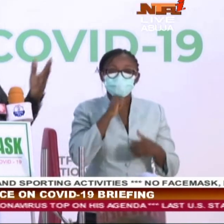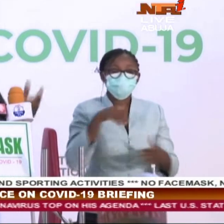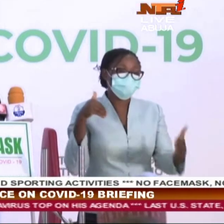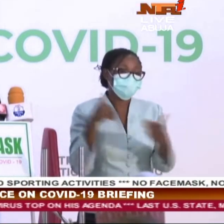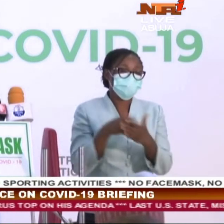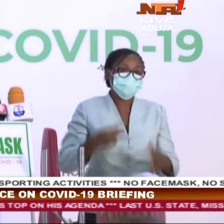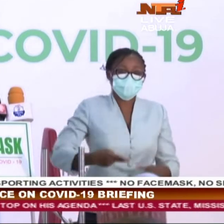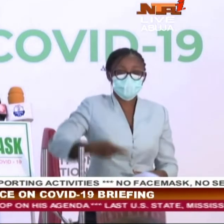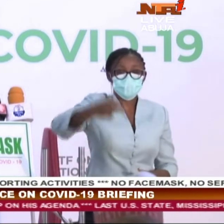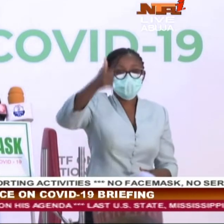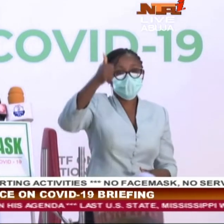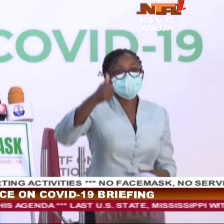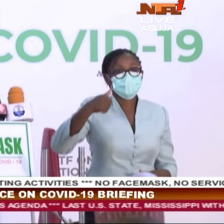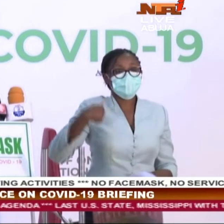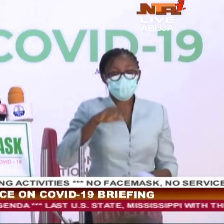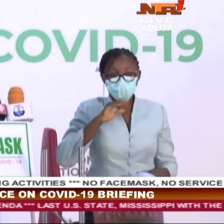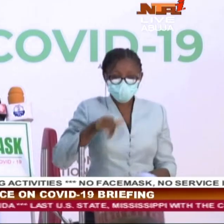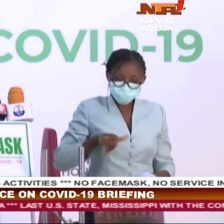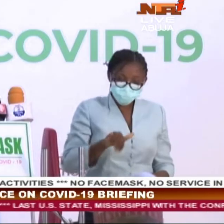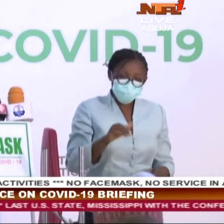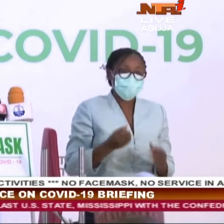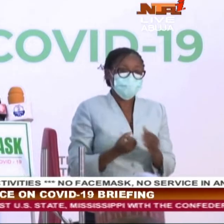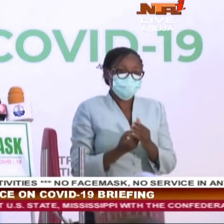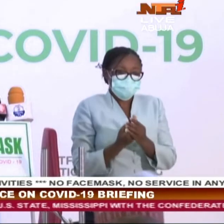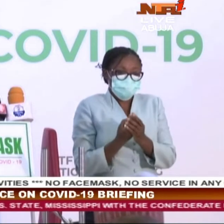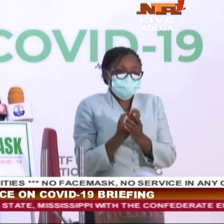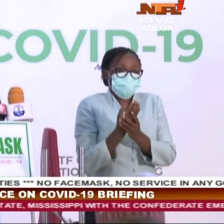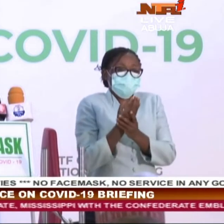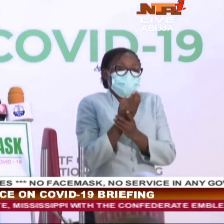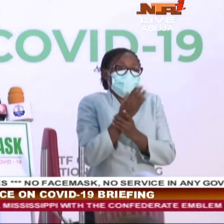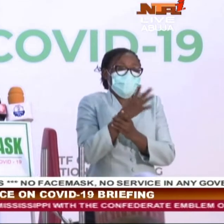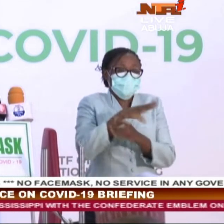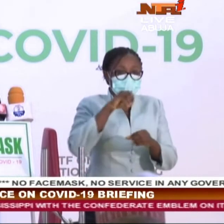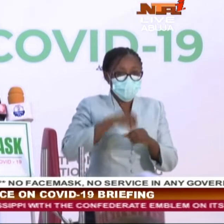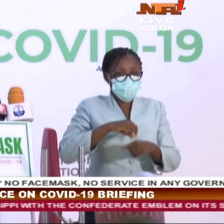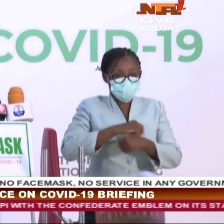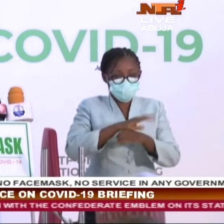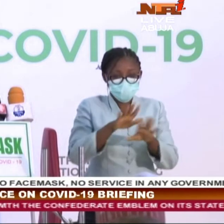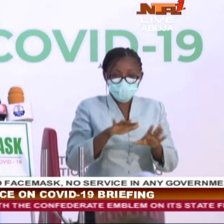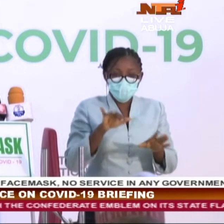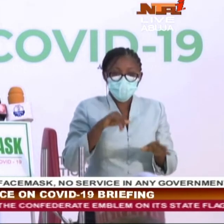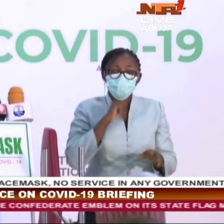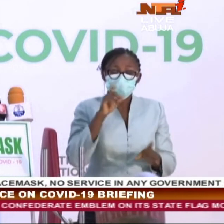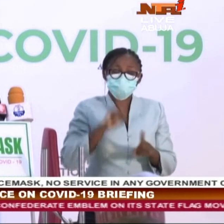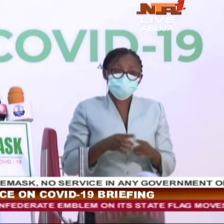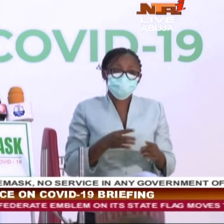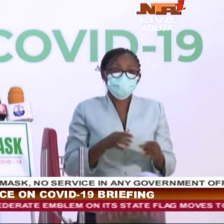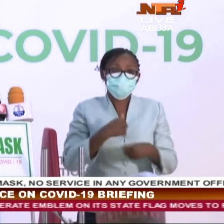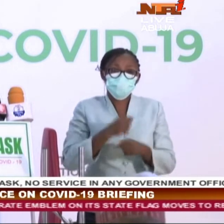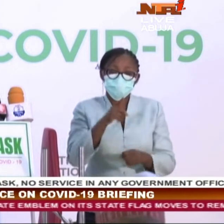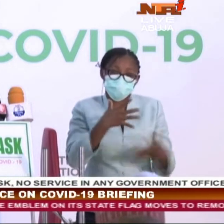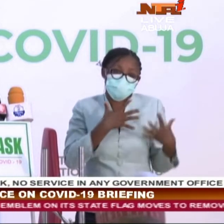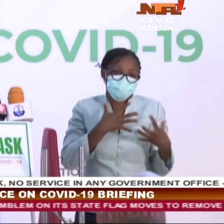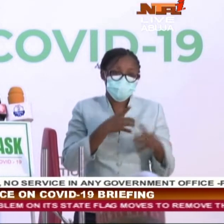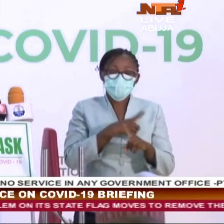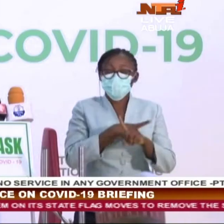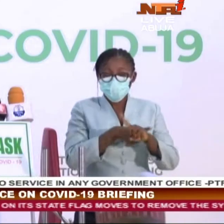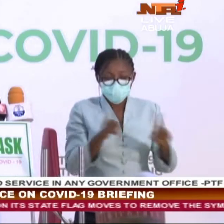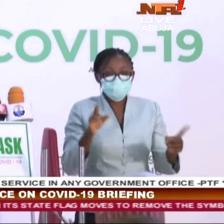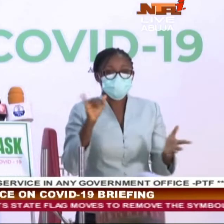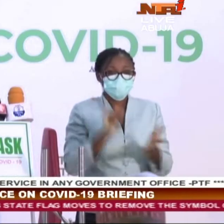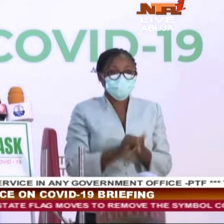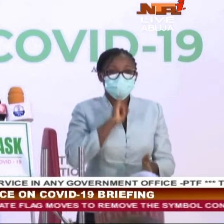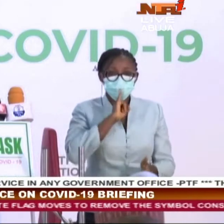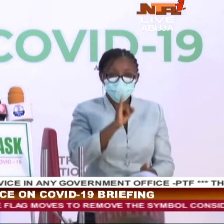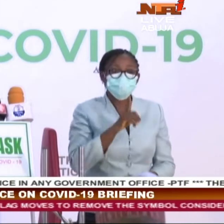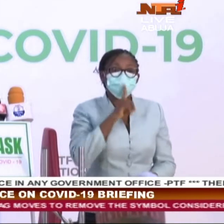are yet to get to the top. I'm not saying this to scare Nigerians, but this is the reality of the fact of the